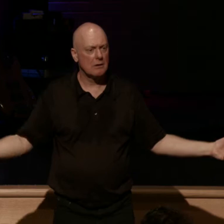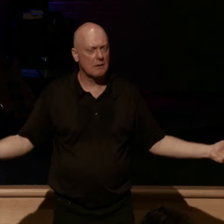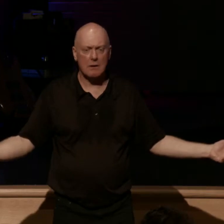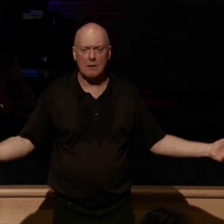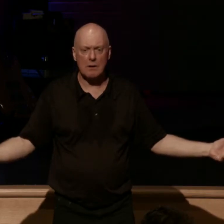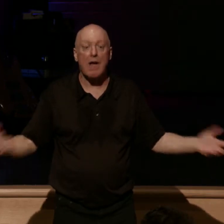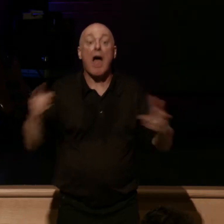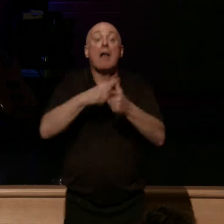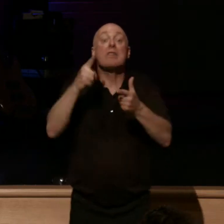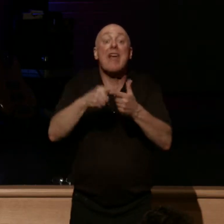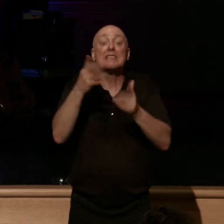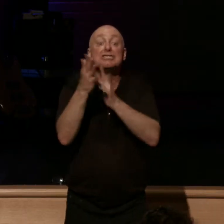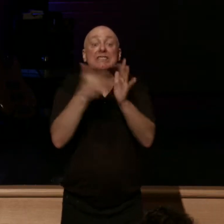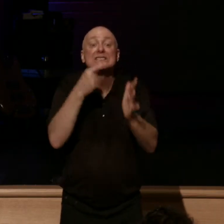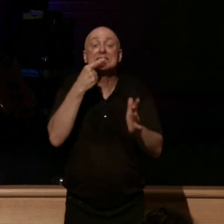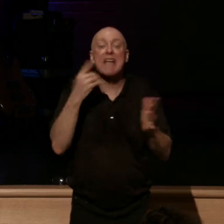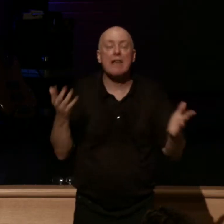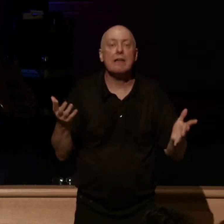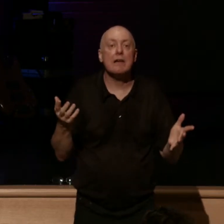Then he said this.